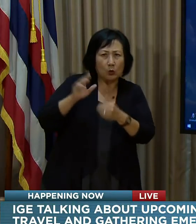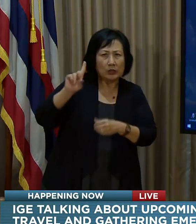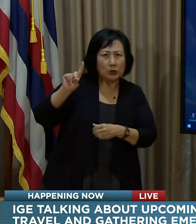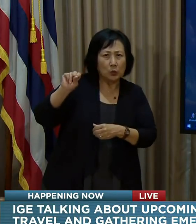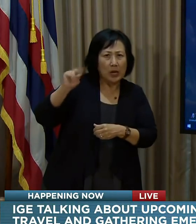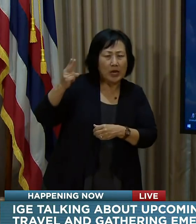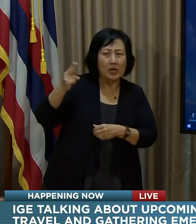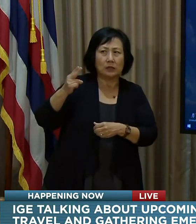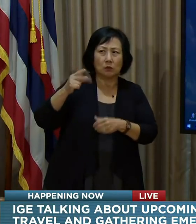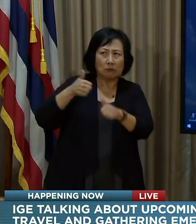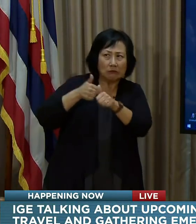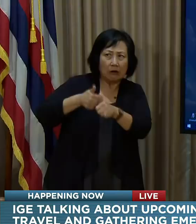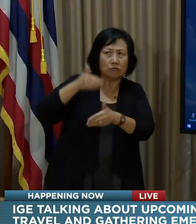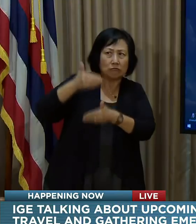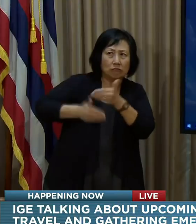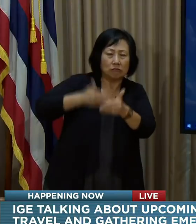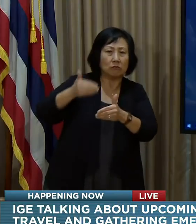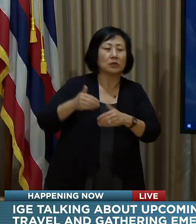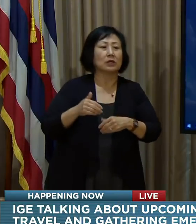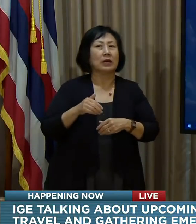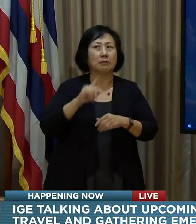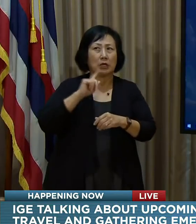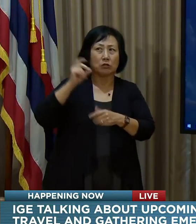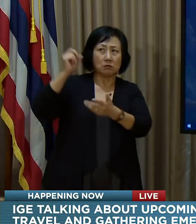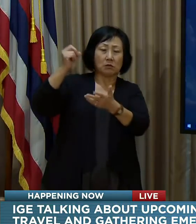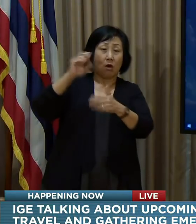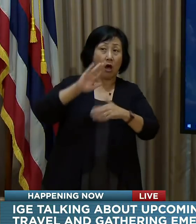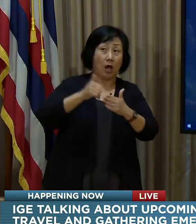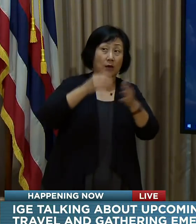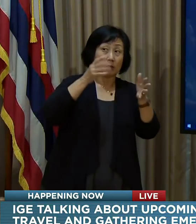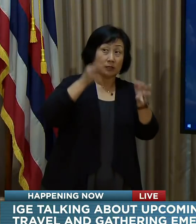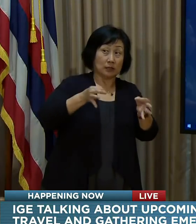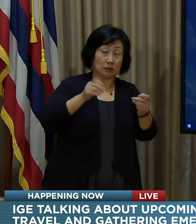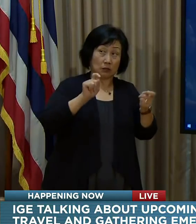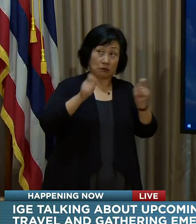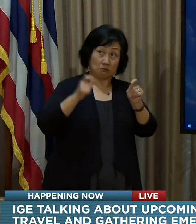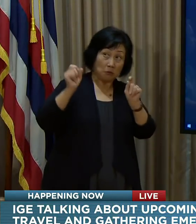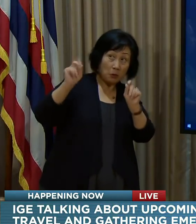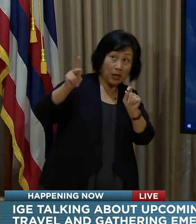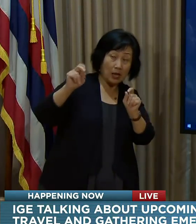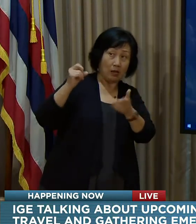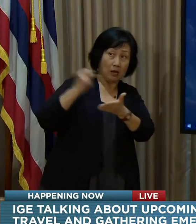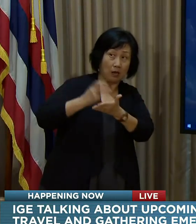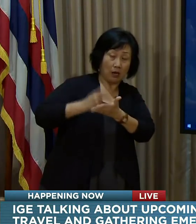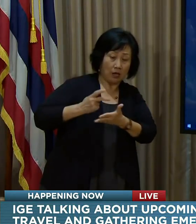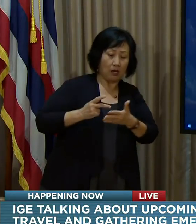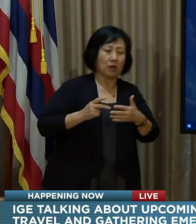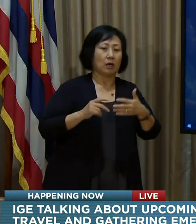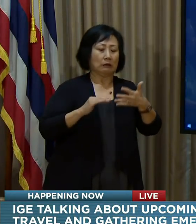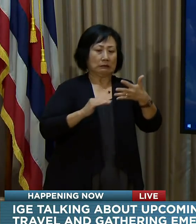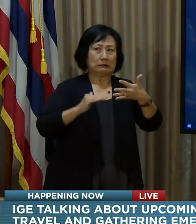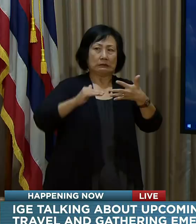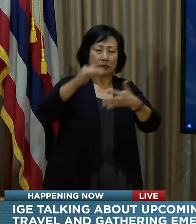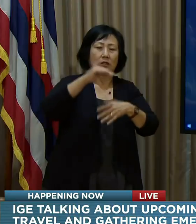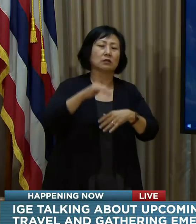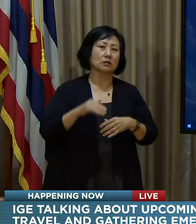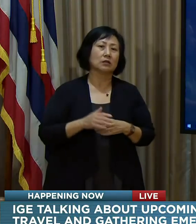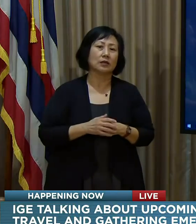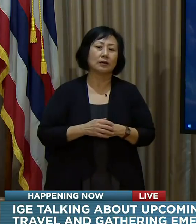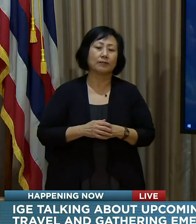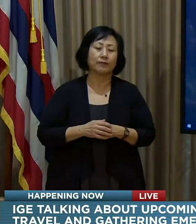and to gain their approval on all the modifications we've made through the various tier movements we've had.